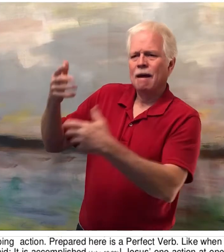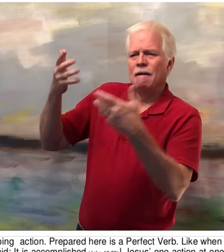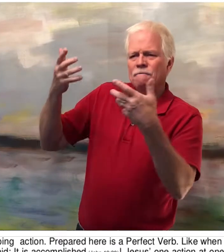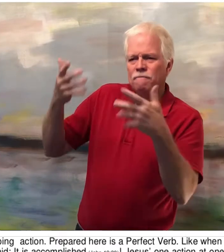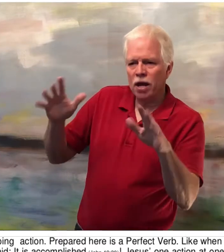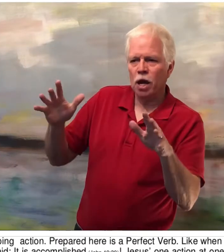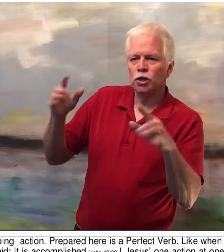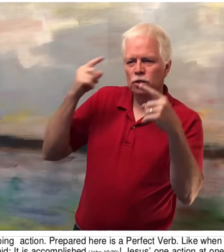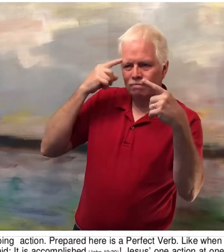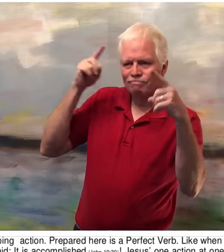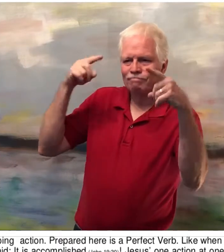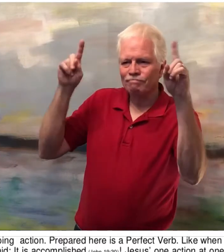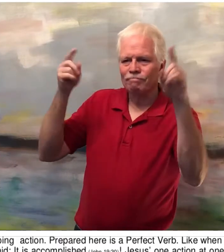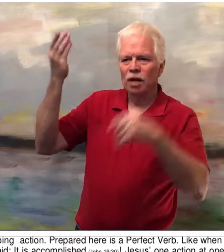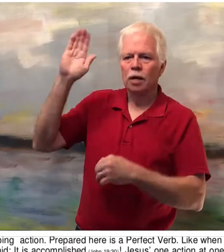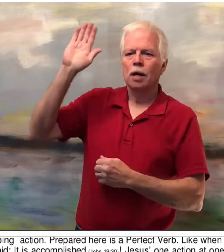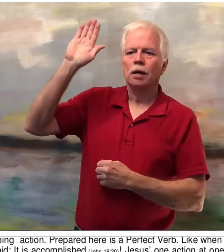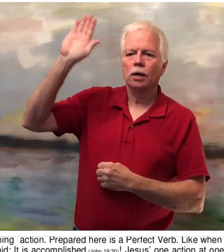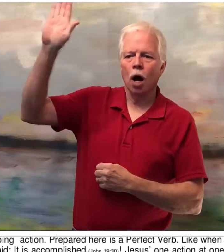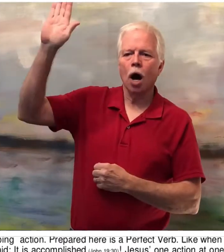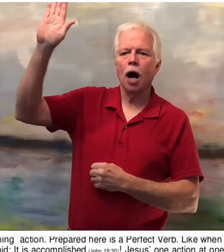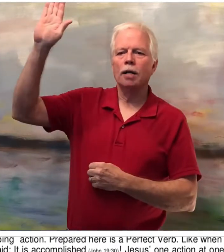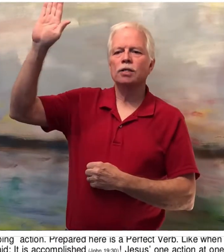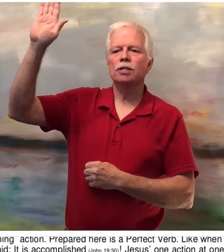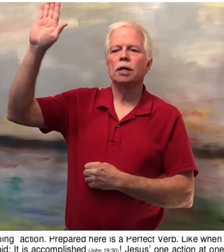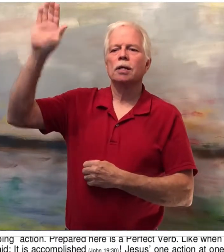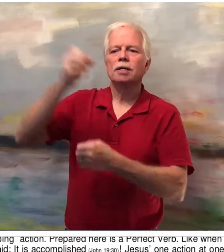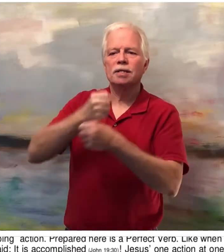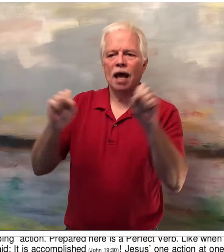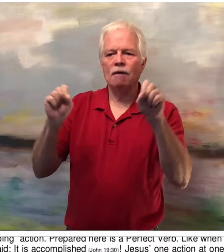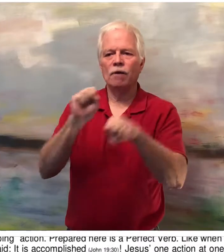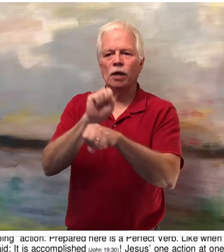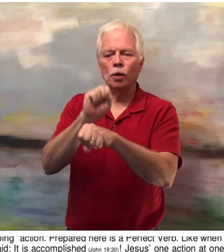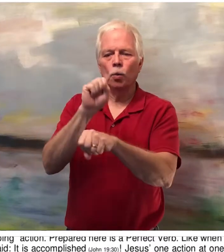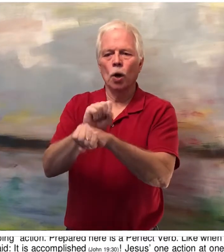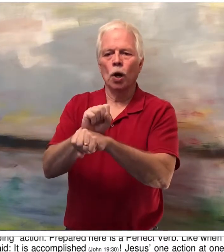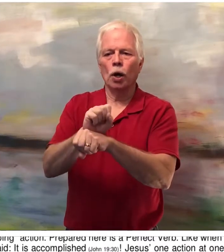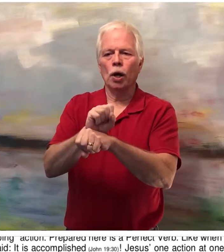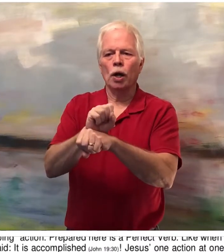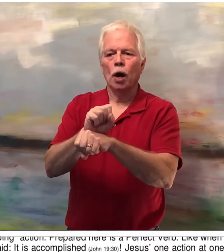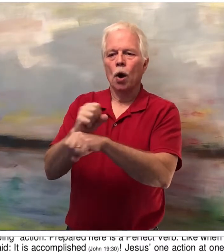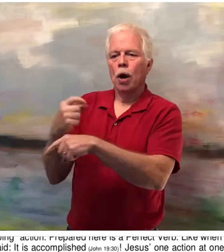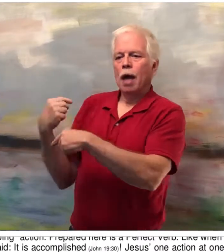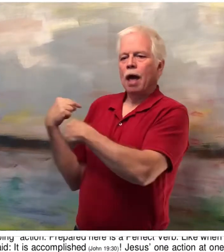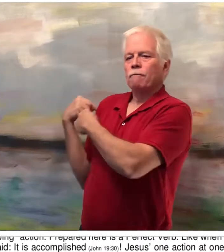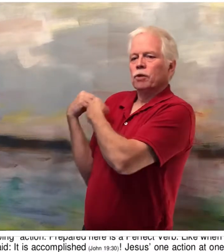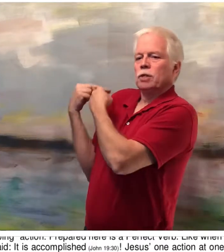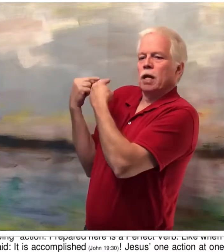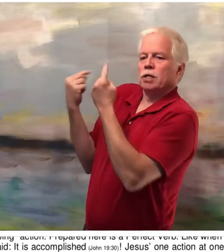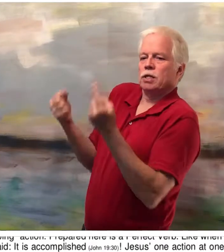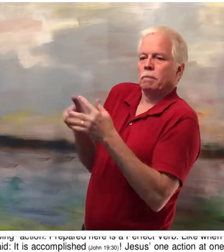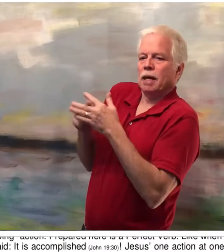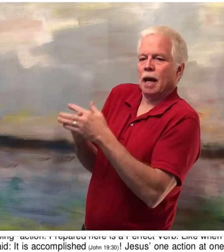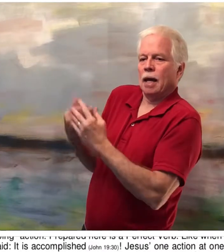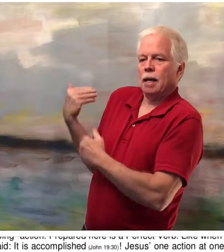finished God's saving work, ever since the beginning,